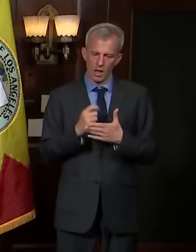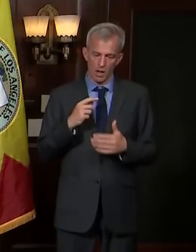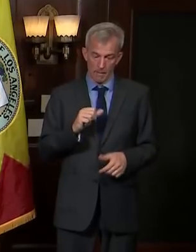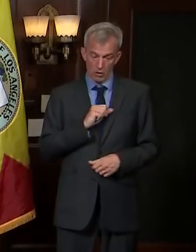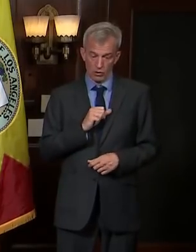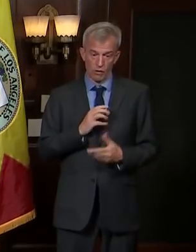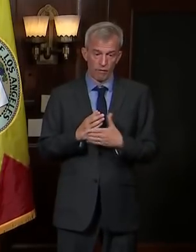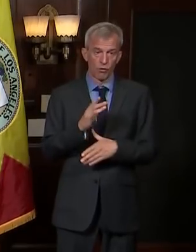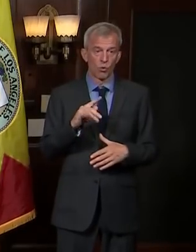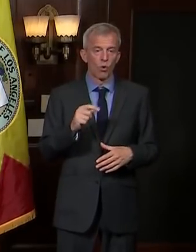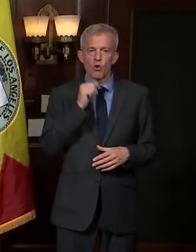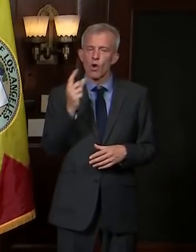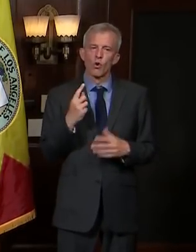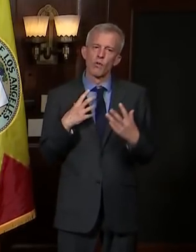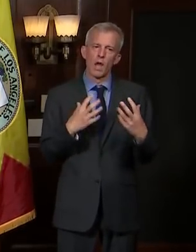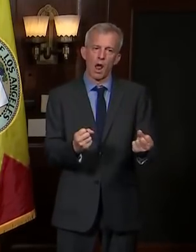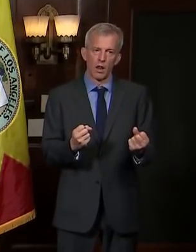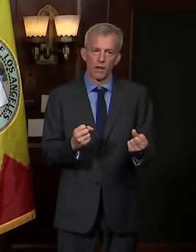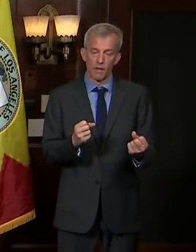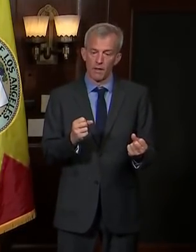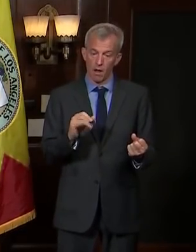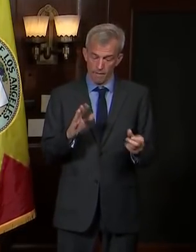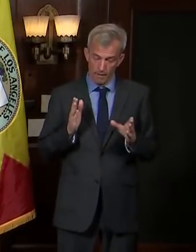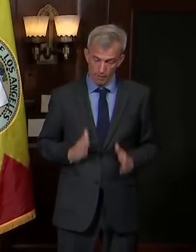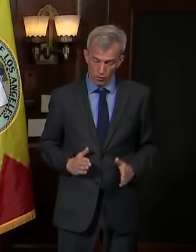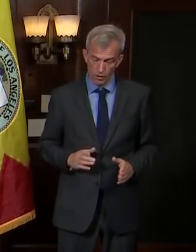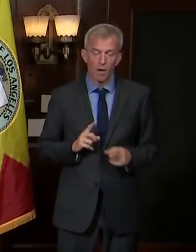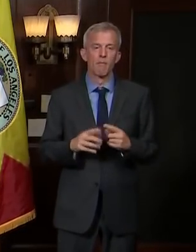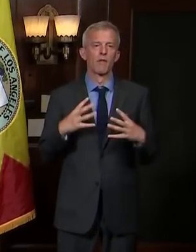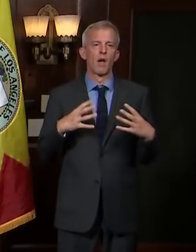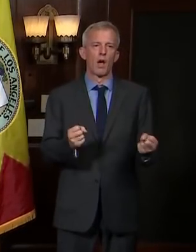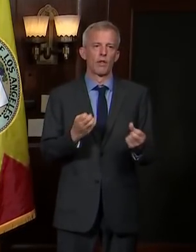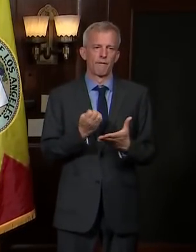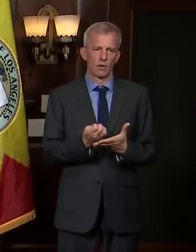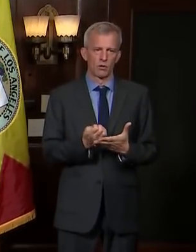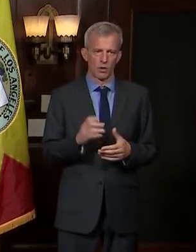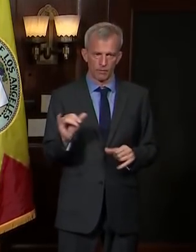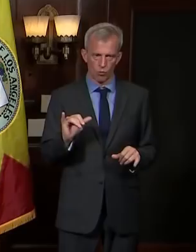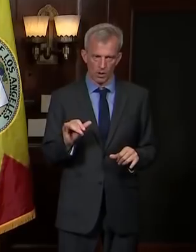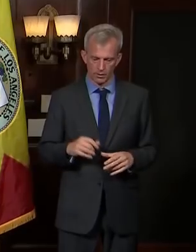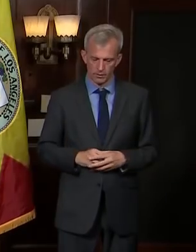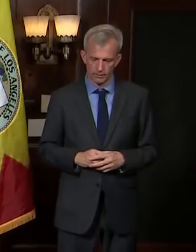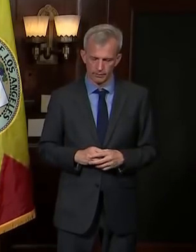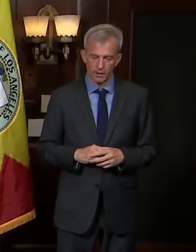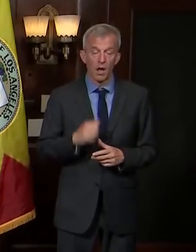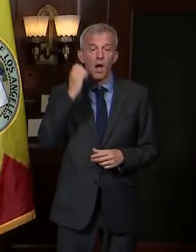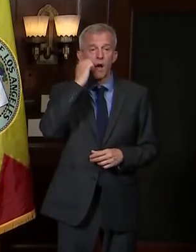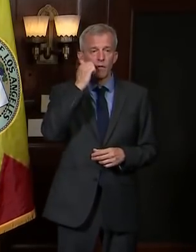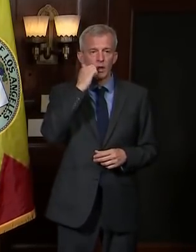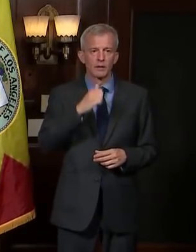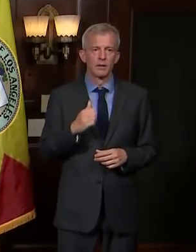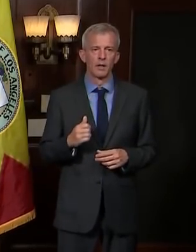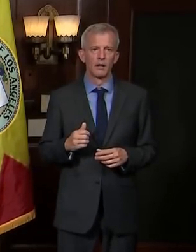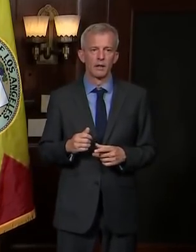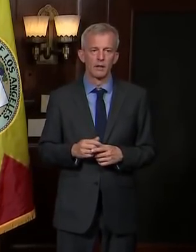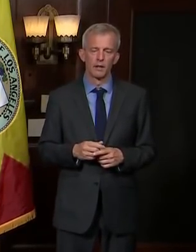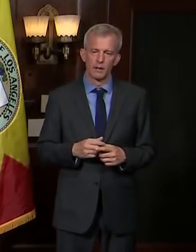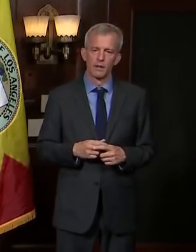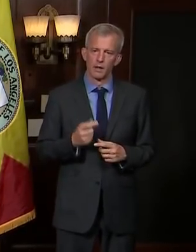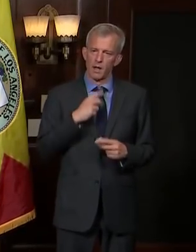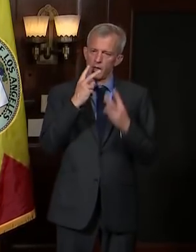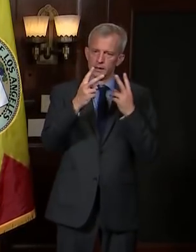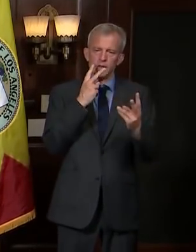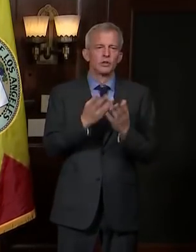our health, but the health of our economy as well. Every day I'm reminded about how people in Los Angeles are coming